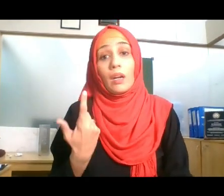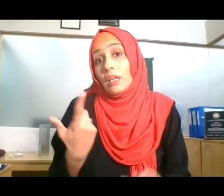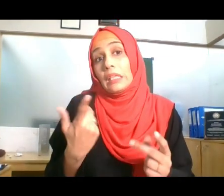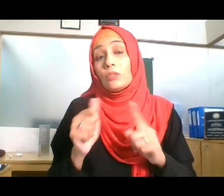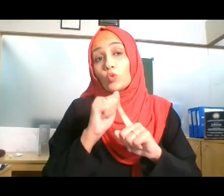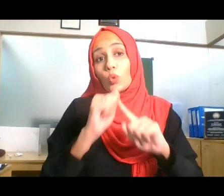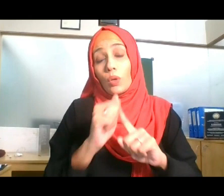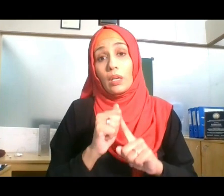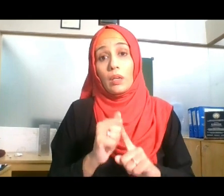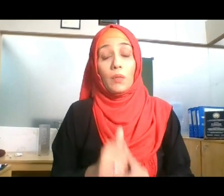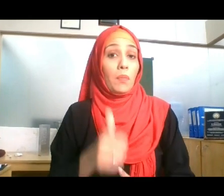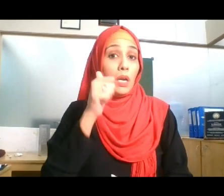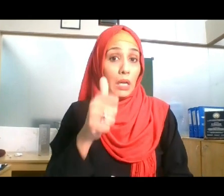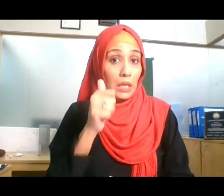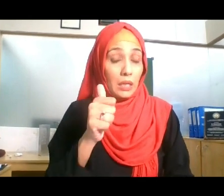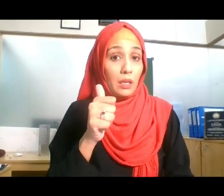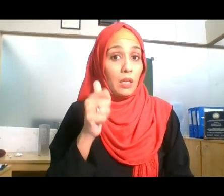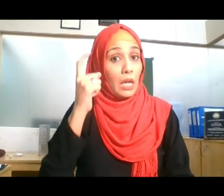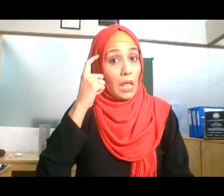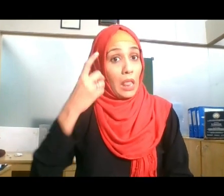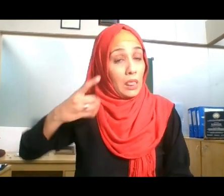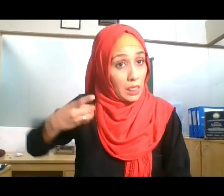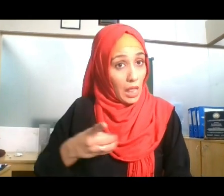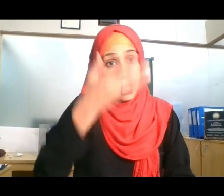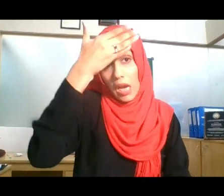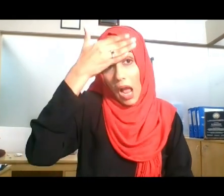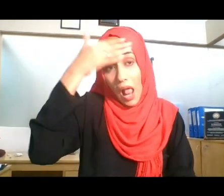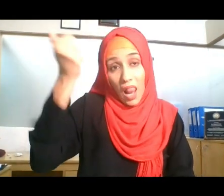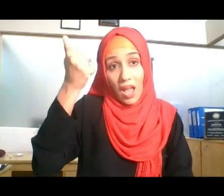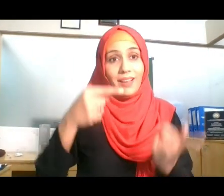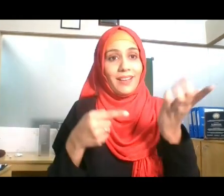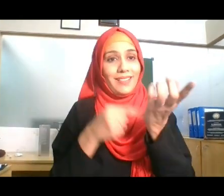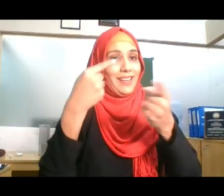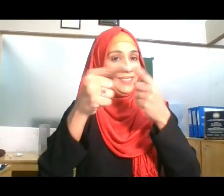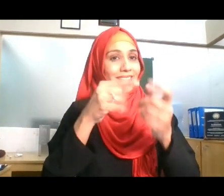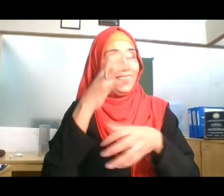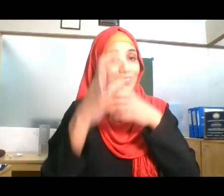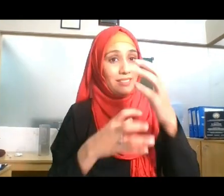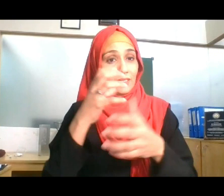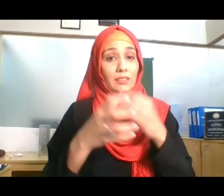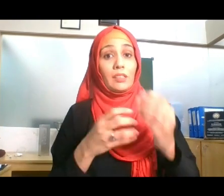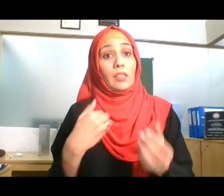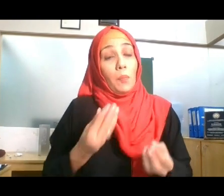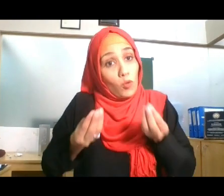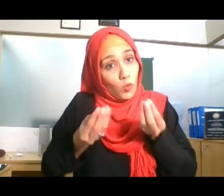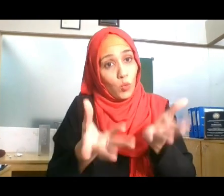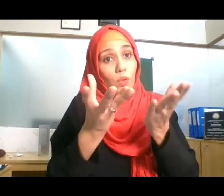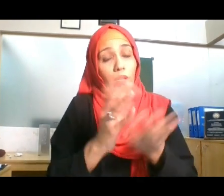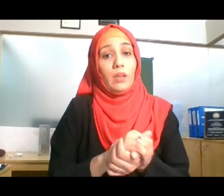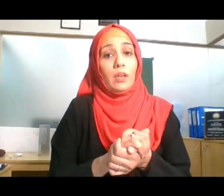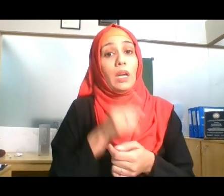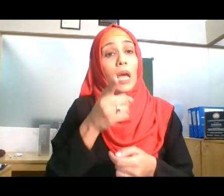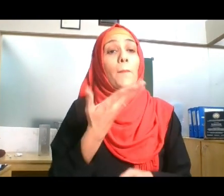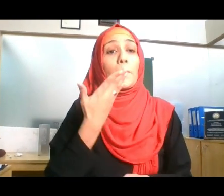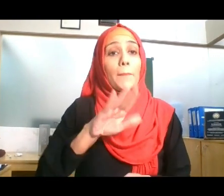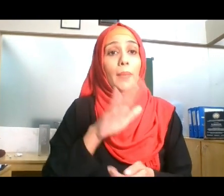these wonderful cutting edge solutions in technology can be deployed. And that means